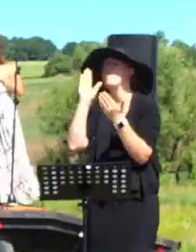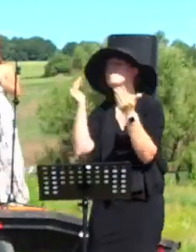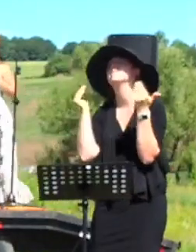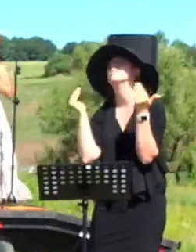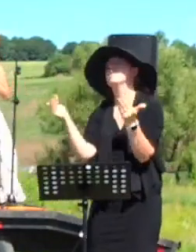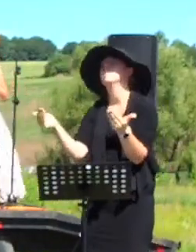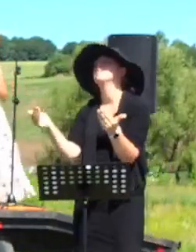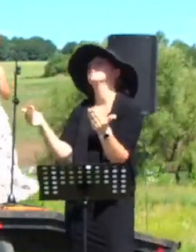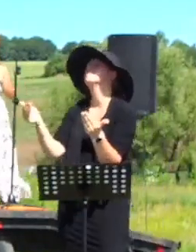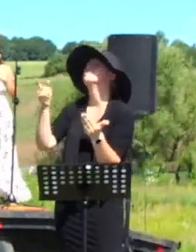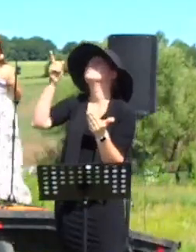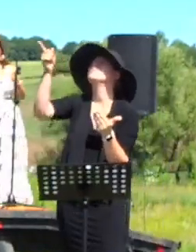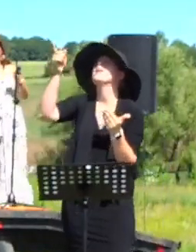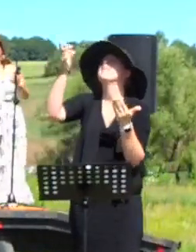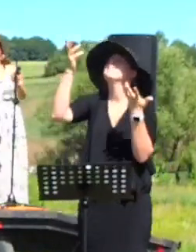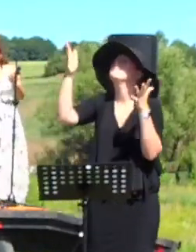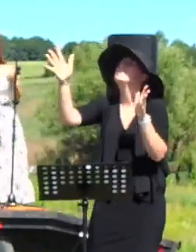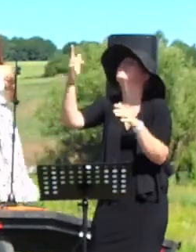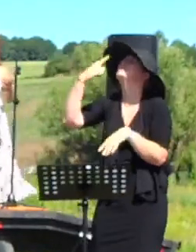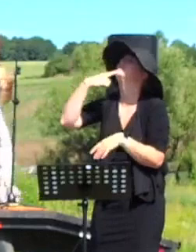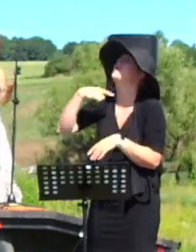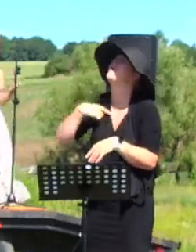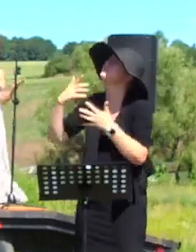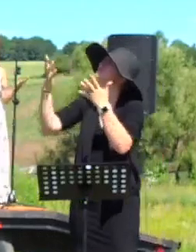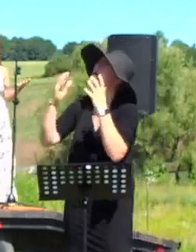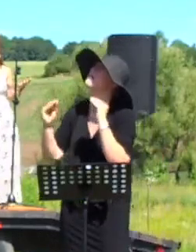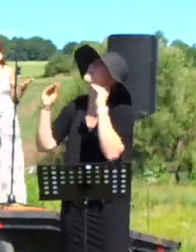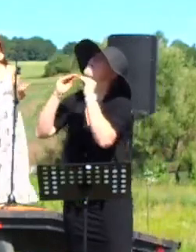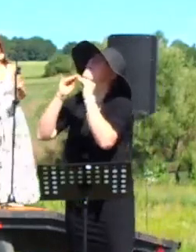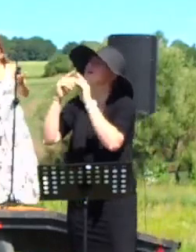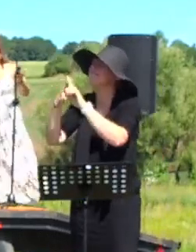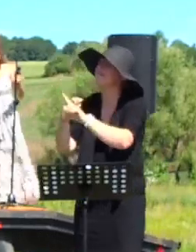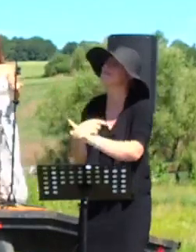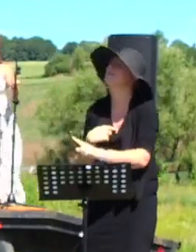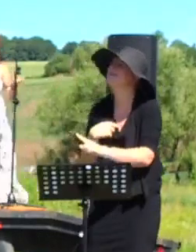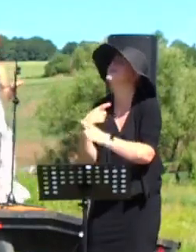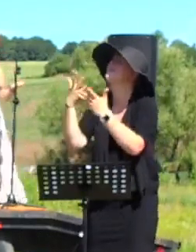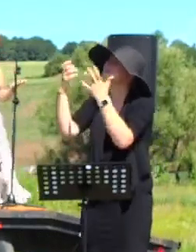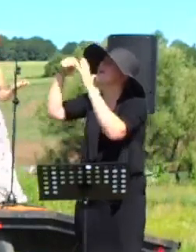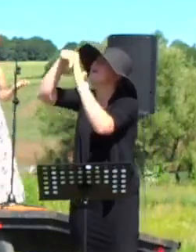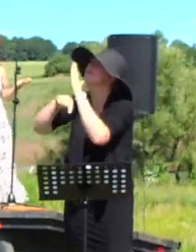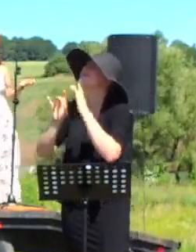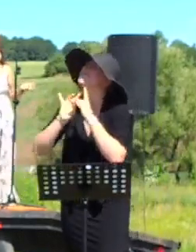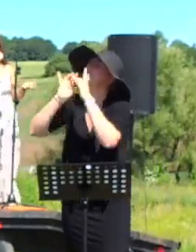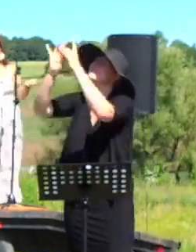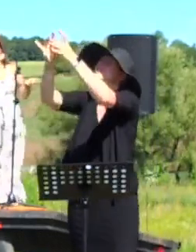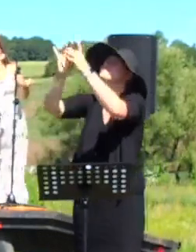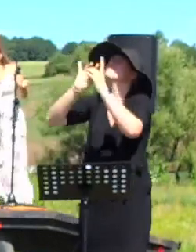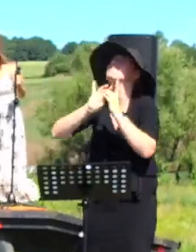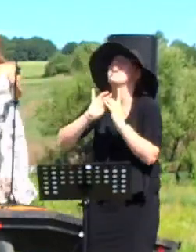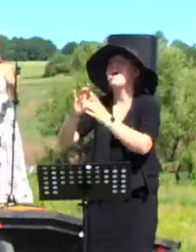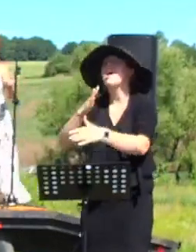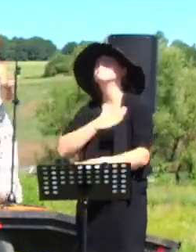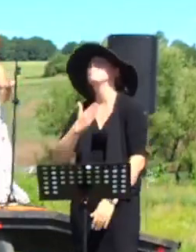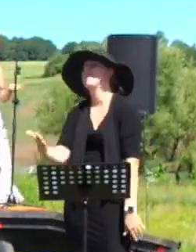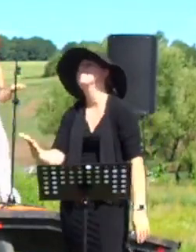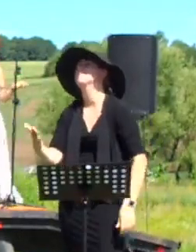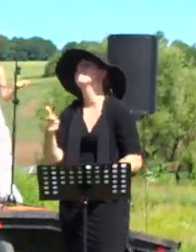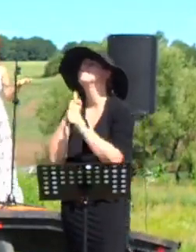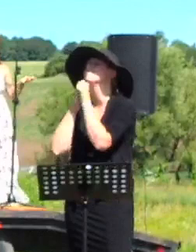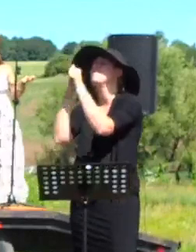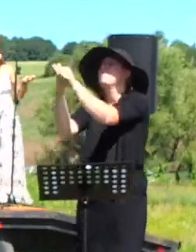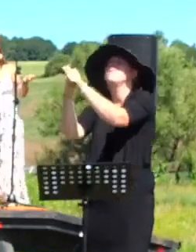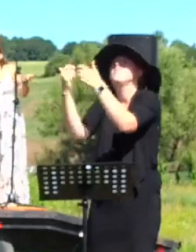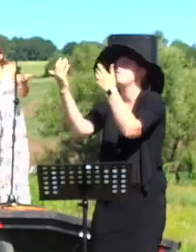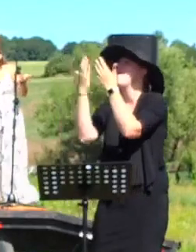Lord. 'Cause you have called me higher. You have called me deeper, and I'll go